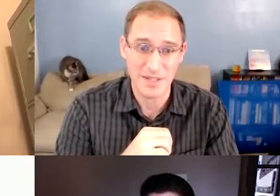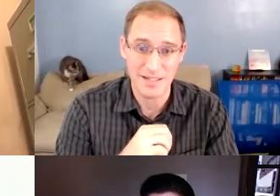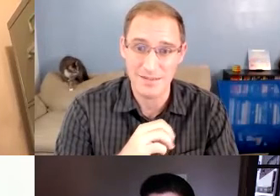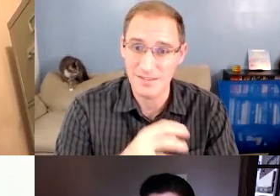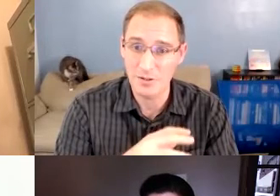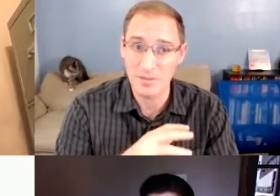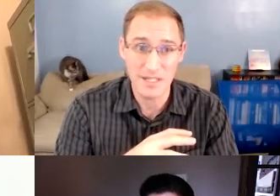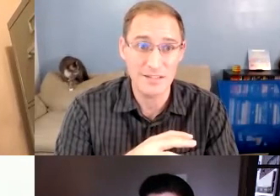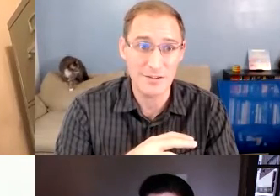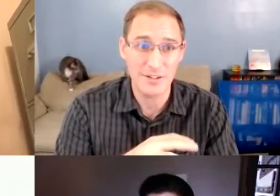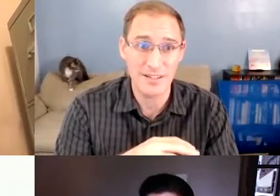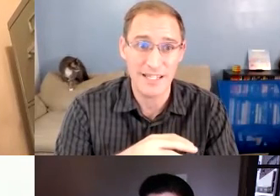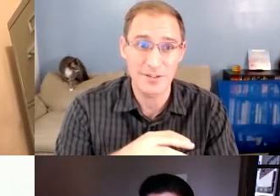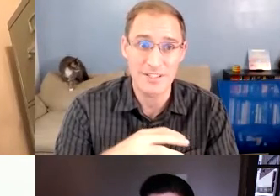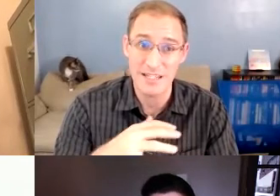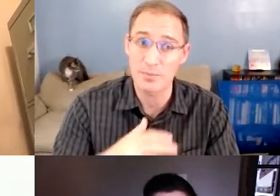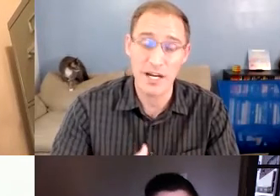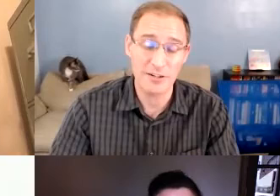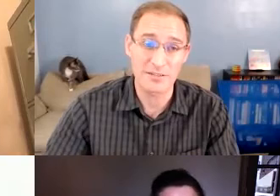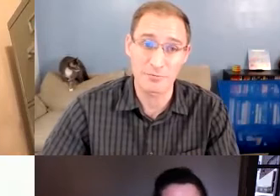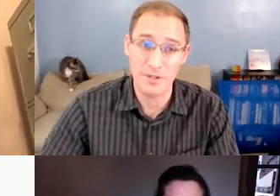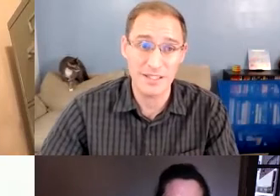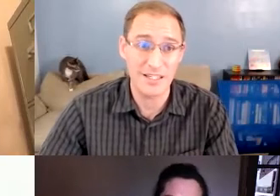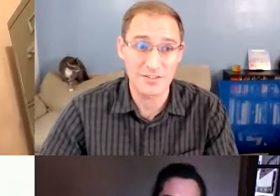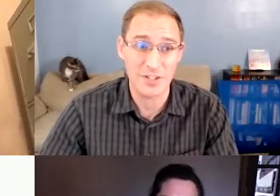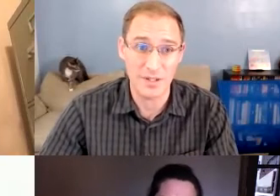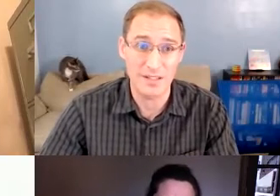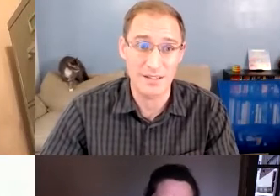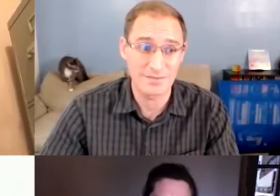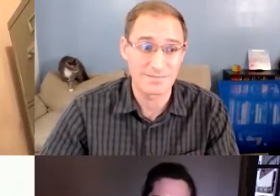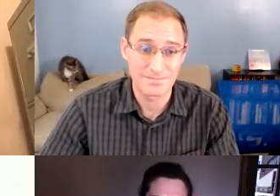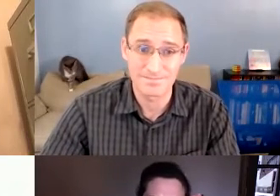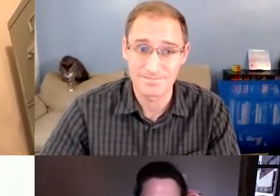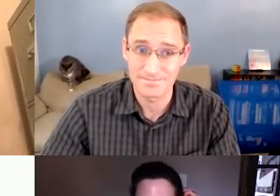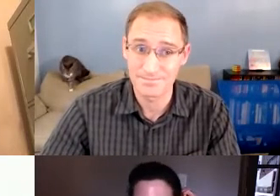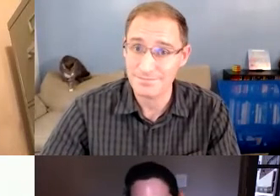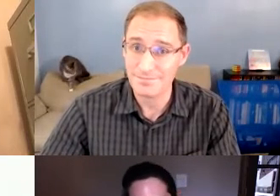has been so committed to learning the language, and the progress really is showing.